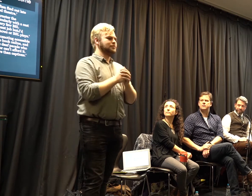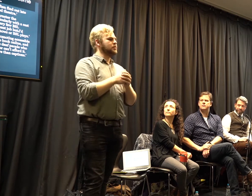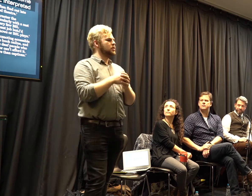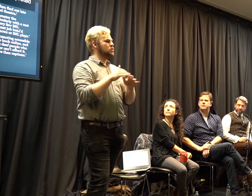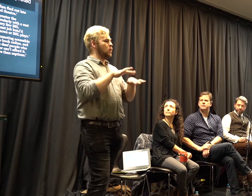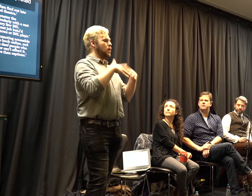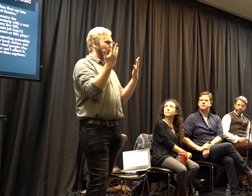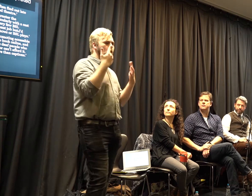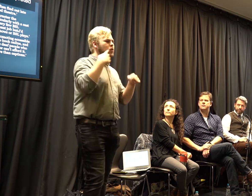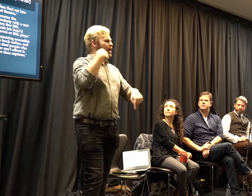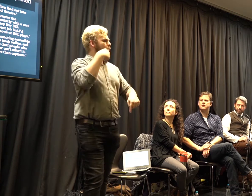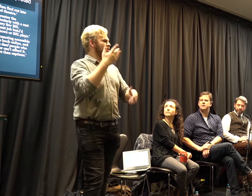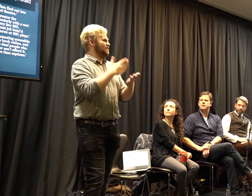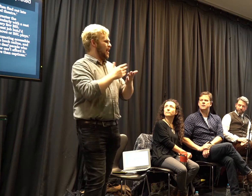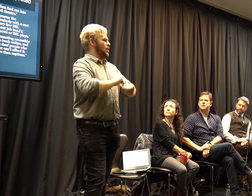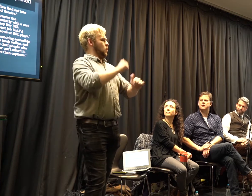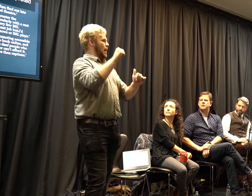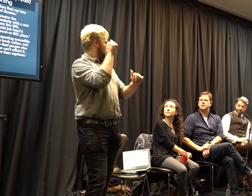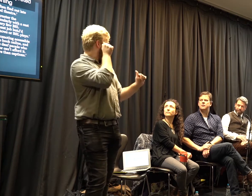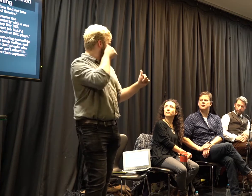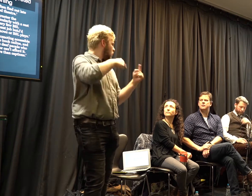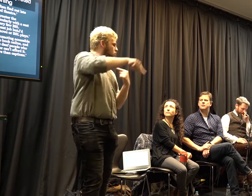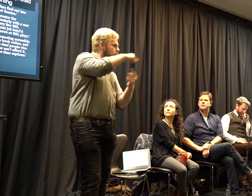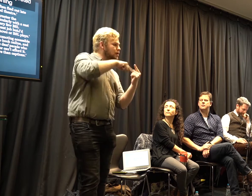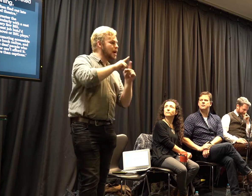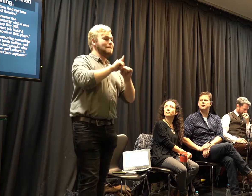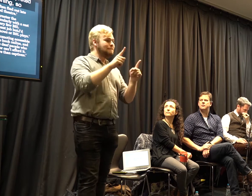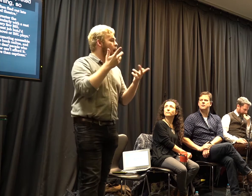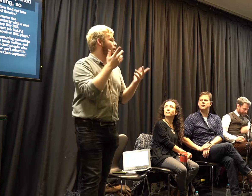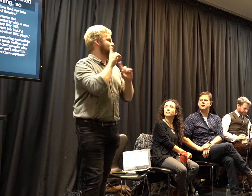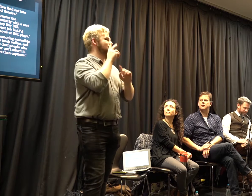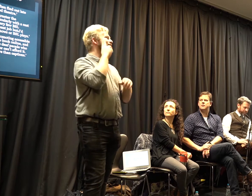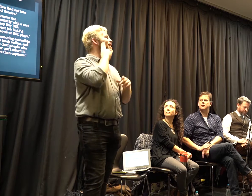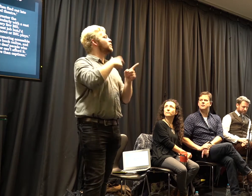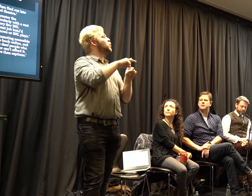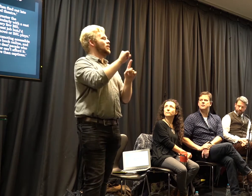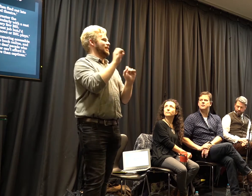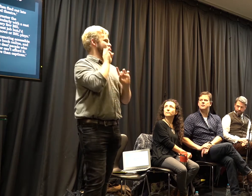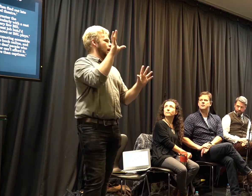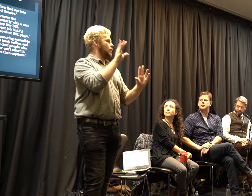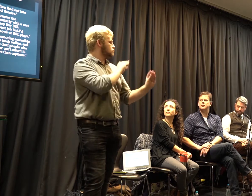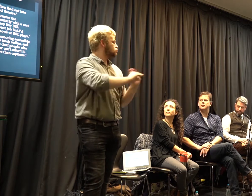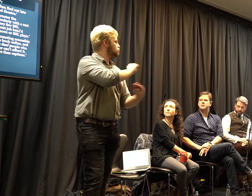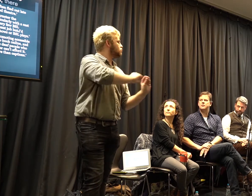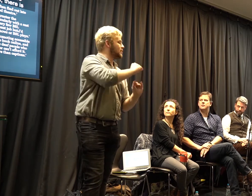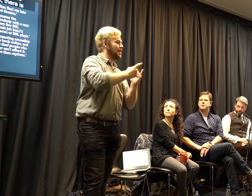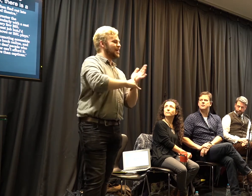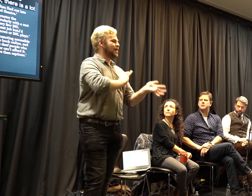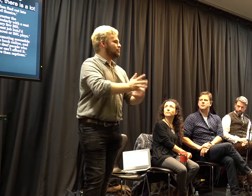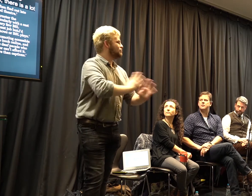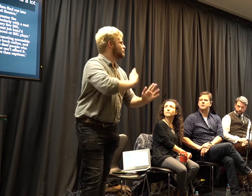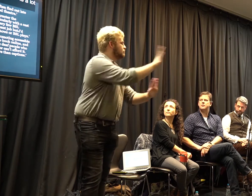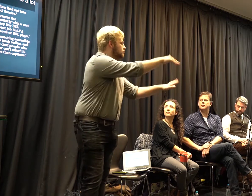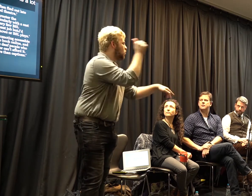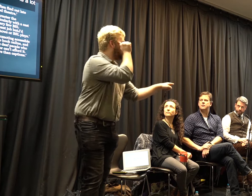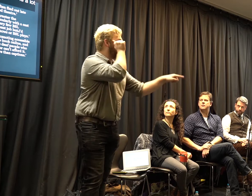don't know that it's happening, so there's not enough publicity. Within London, there is a lot of information,